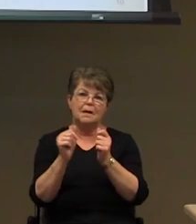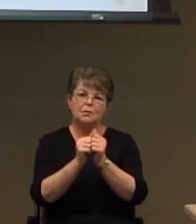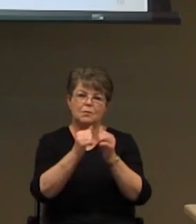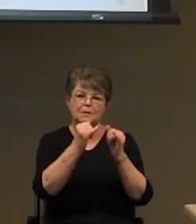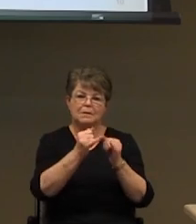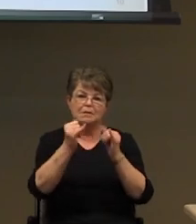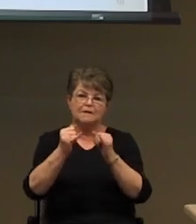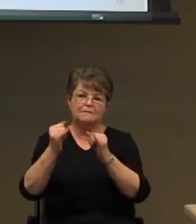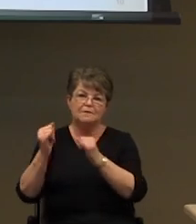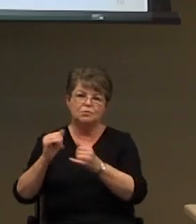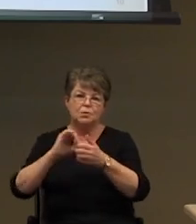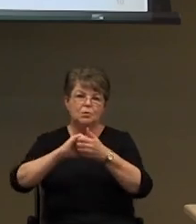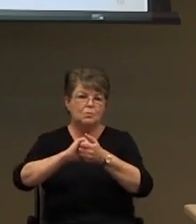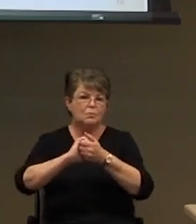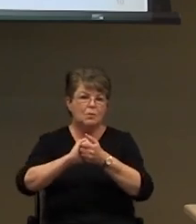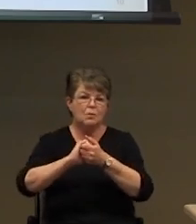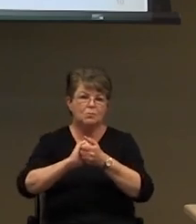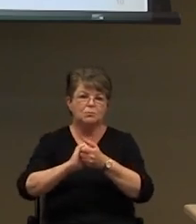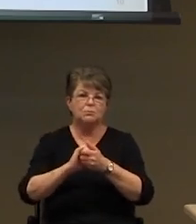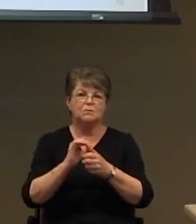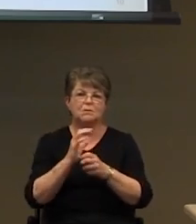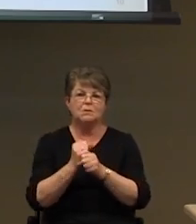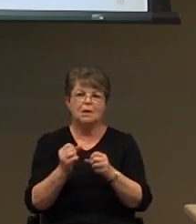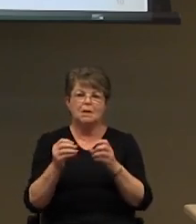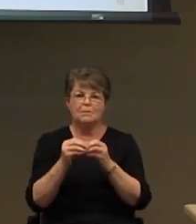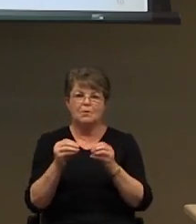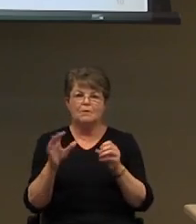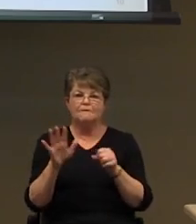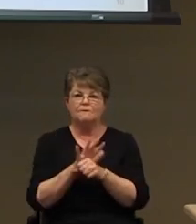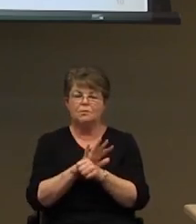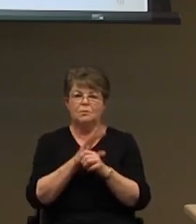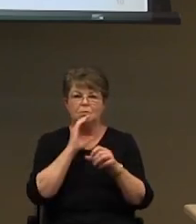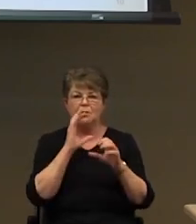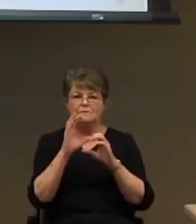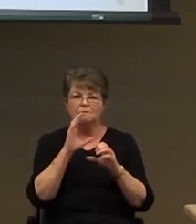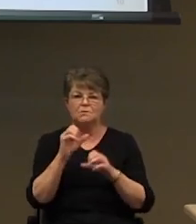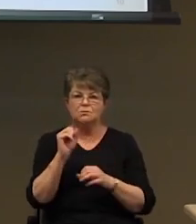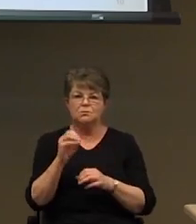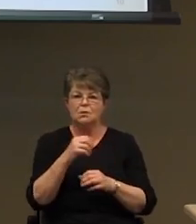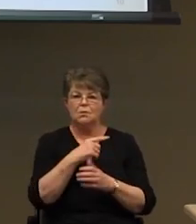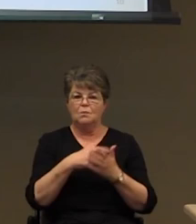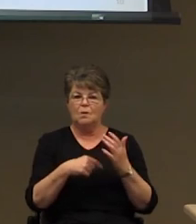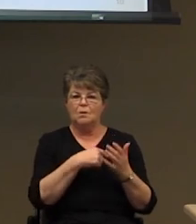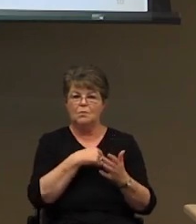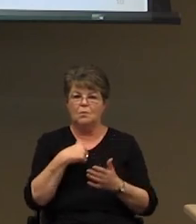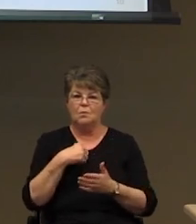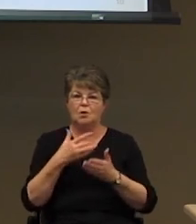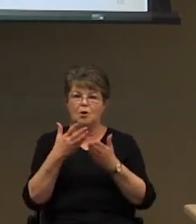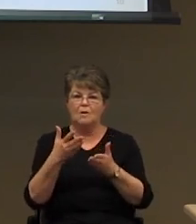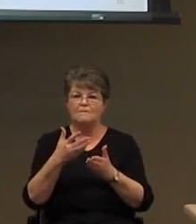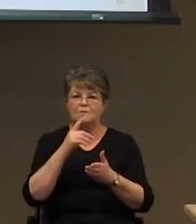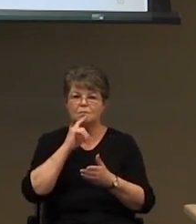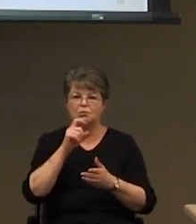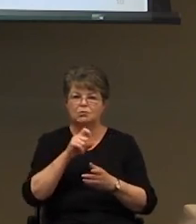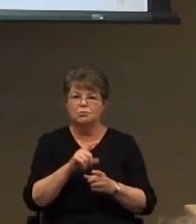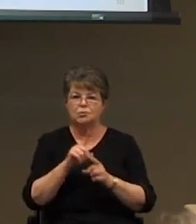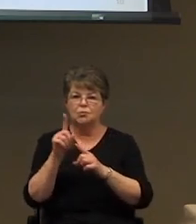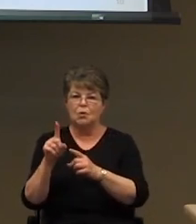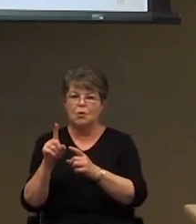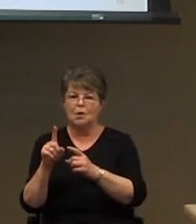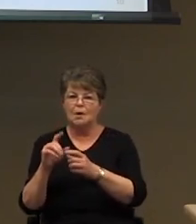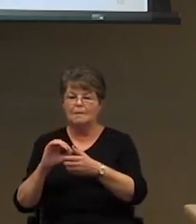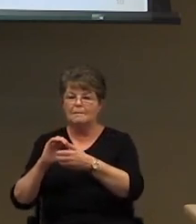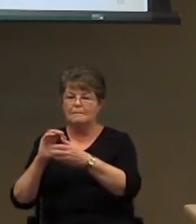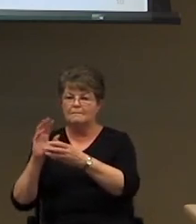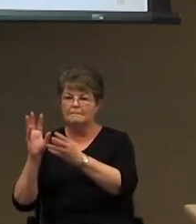individual partners to engage in a more full conversation. So what we're offering is we should go and meet with the